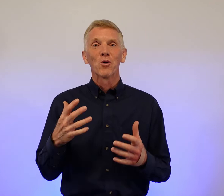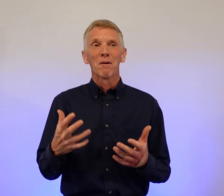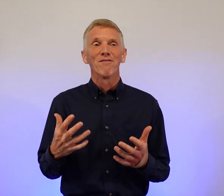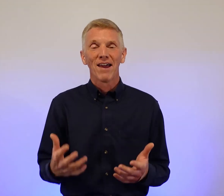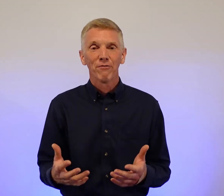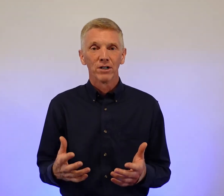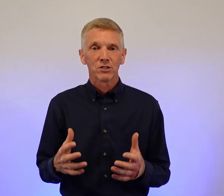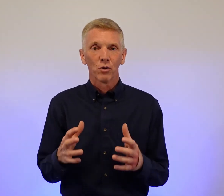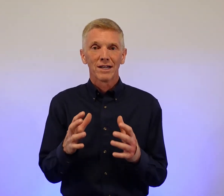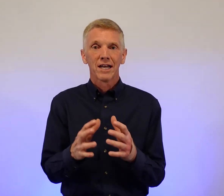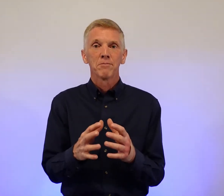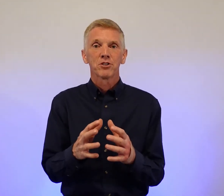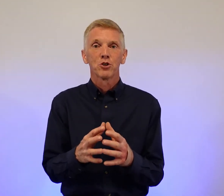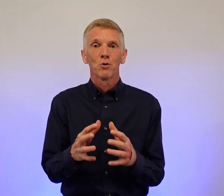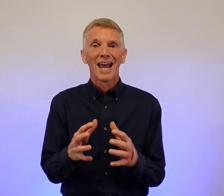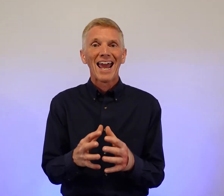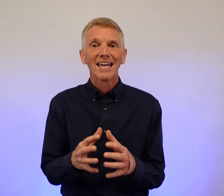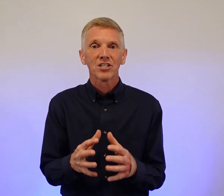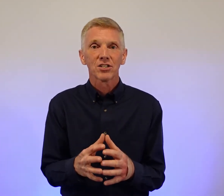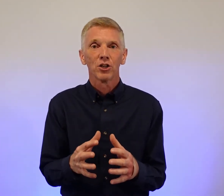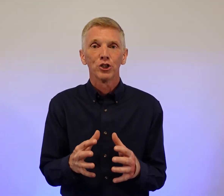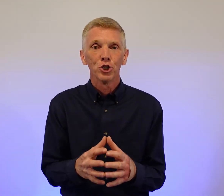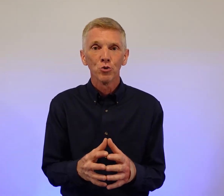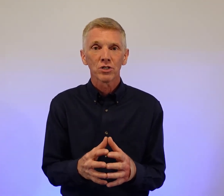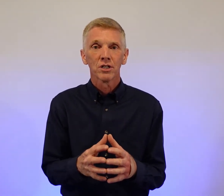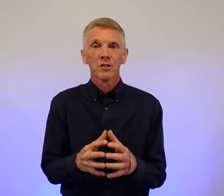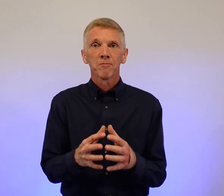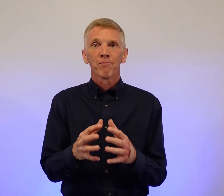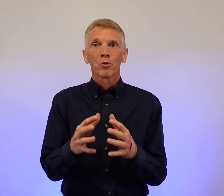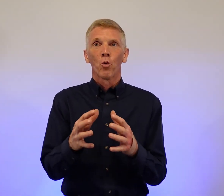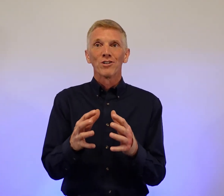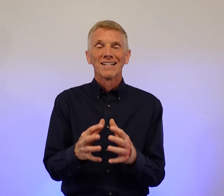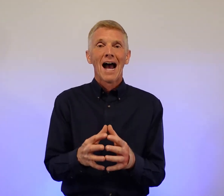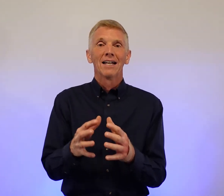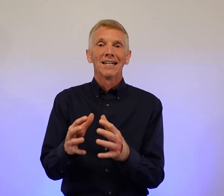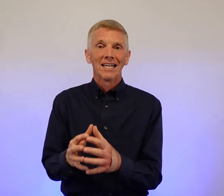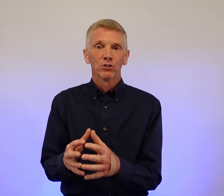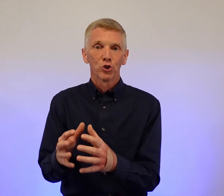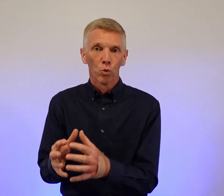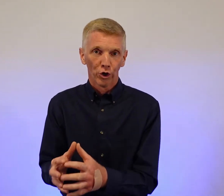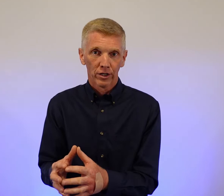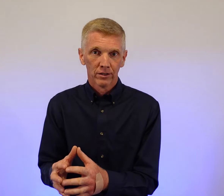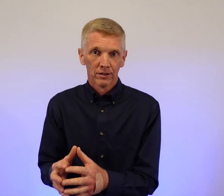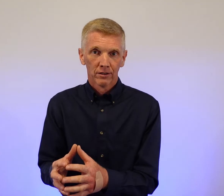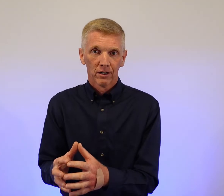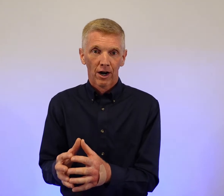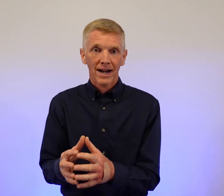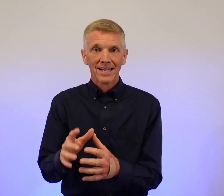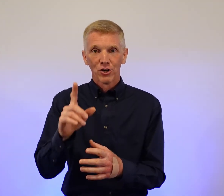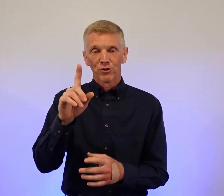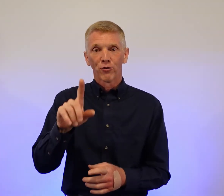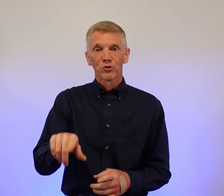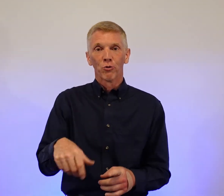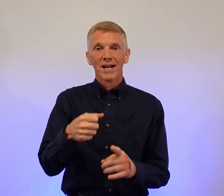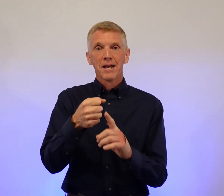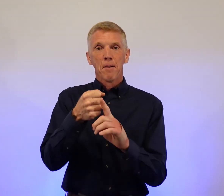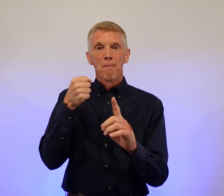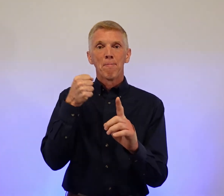my favorites when it comes to an ASL use where there's not an English word. All right, here's the first one. Ready?